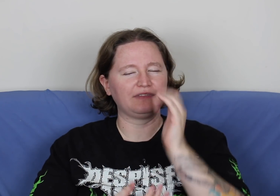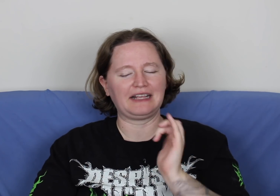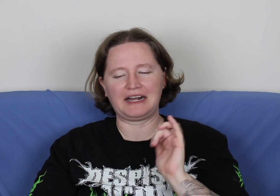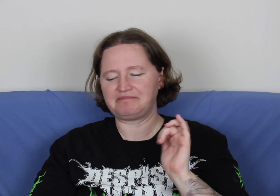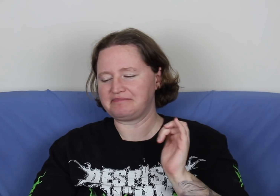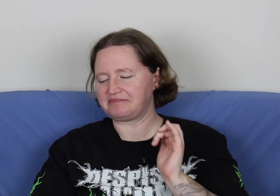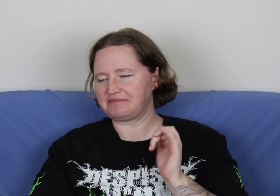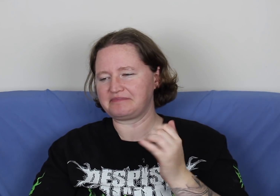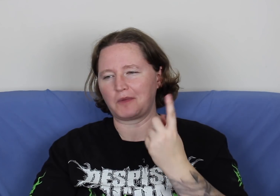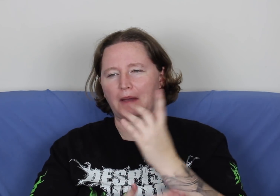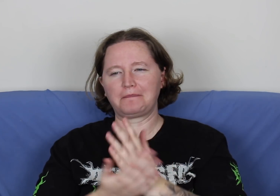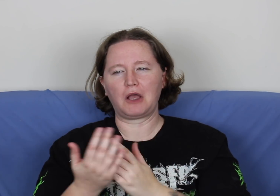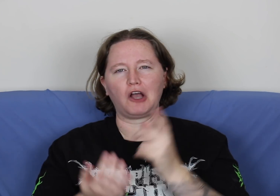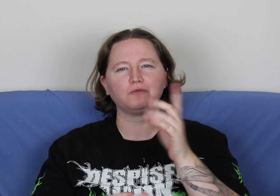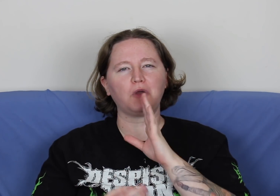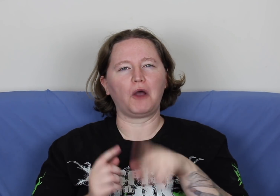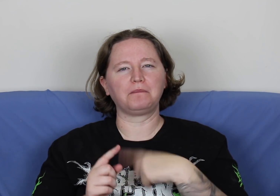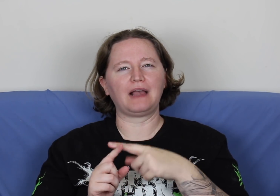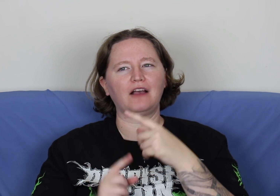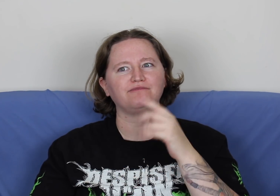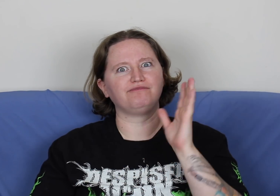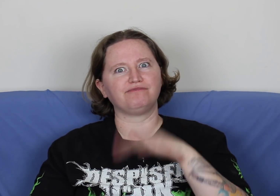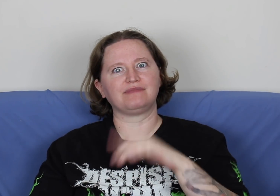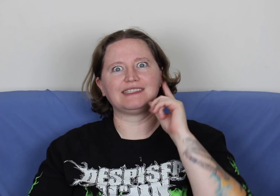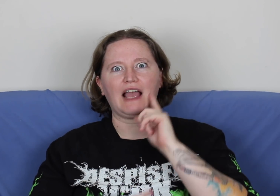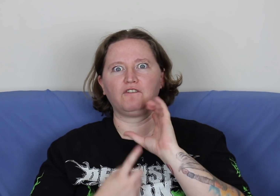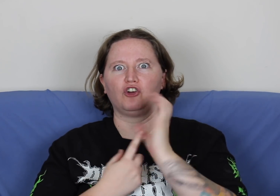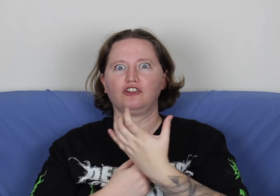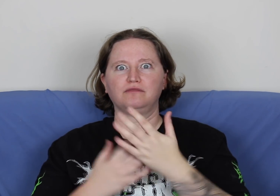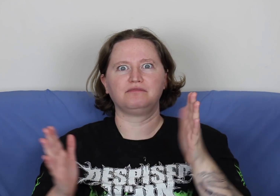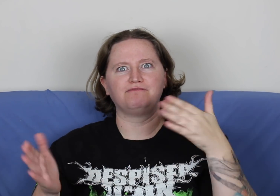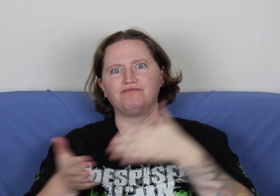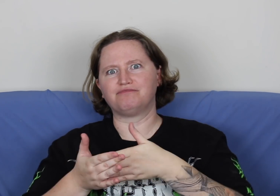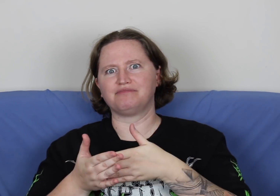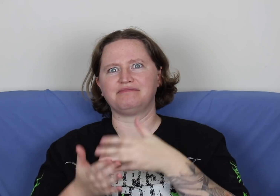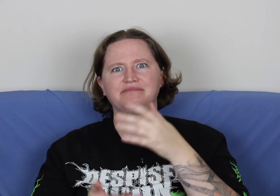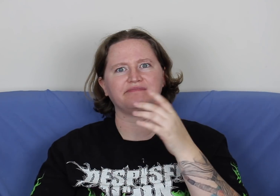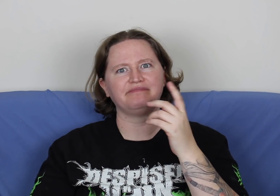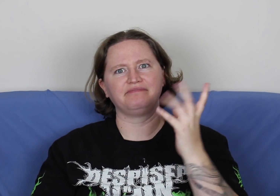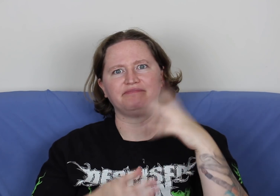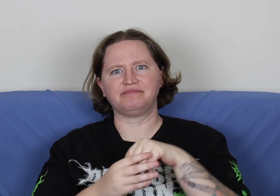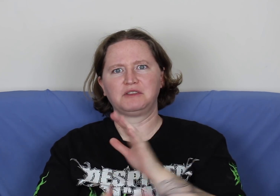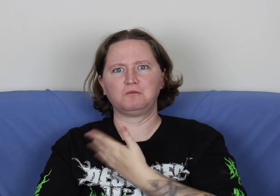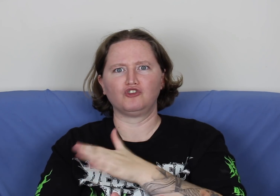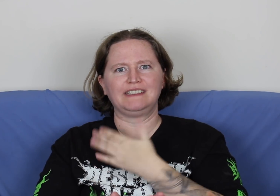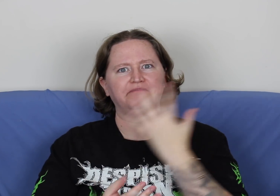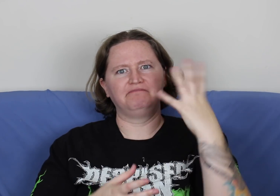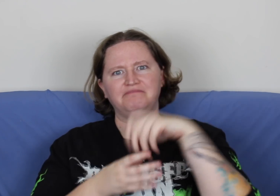wrong information. For example, they were talking about how deaf culture is against being involved in